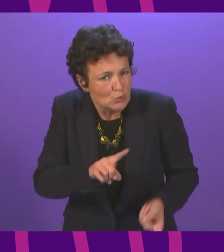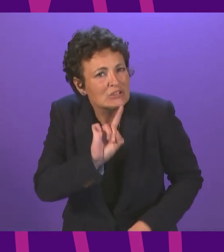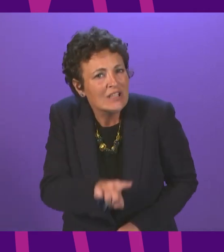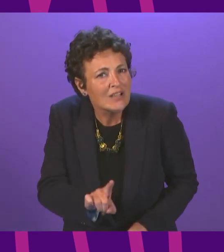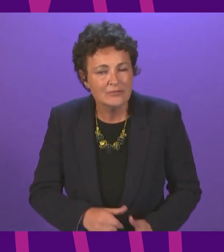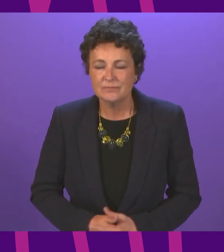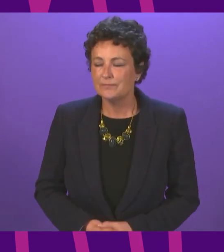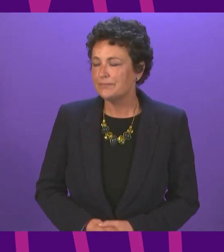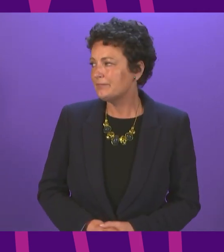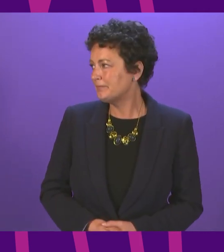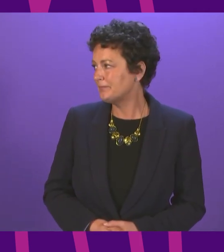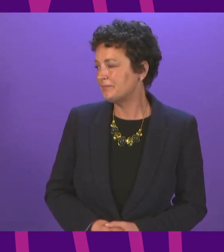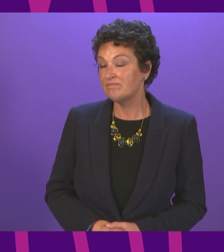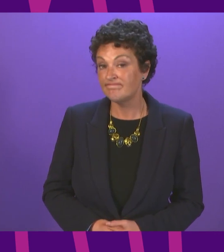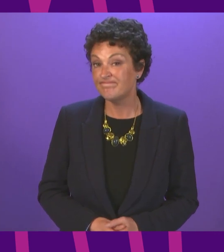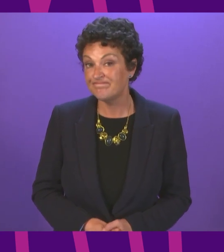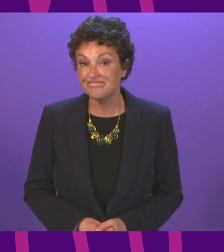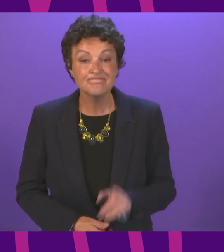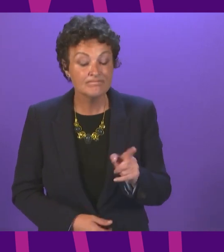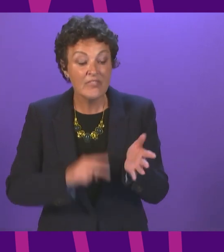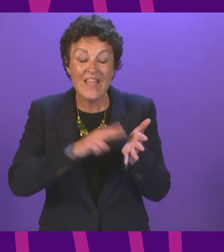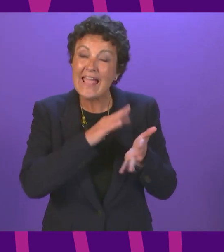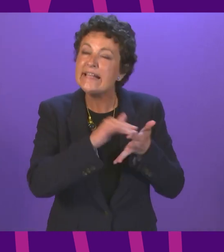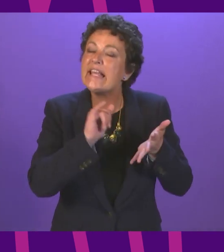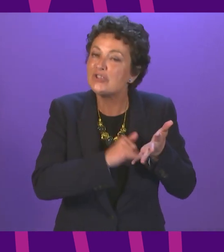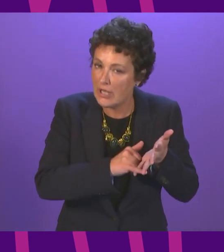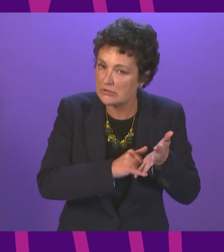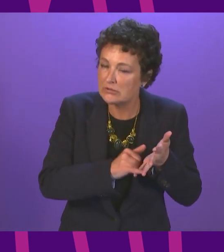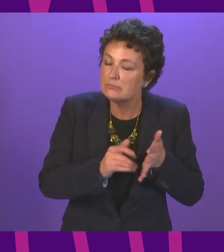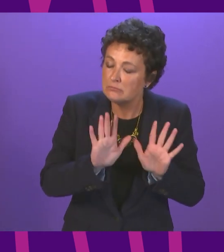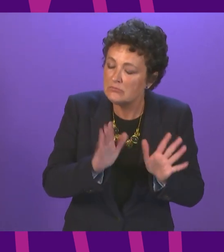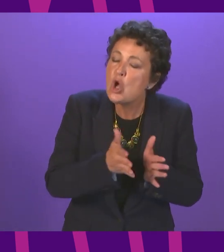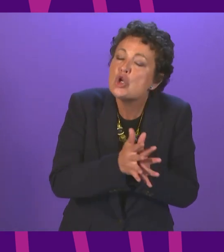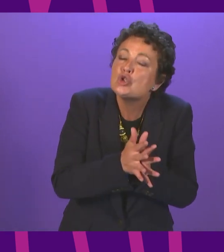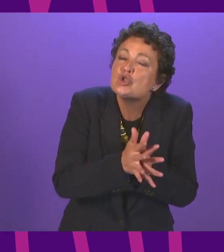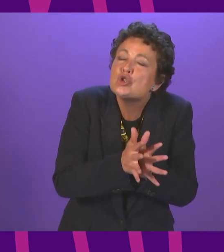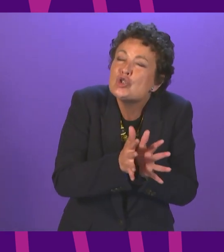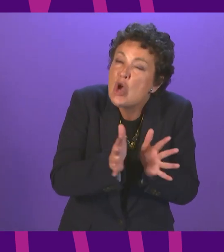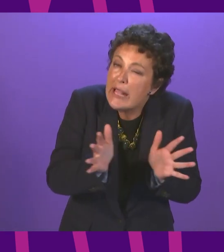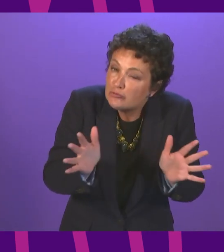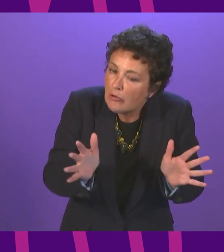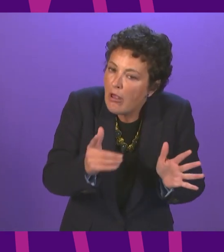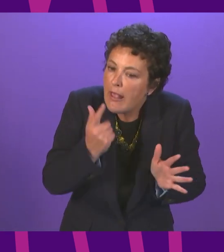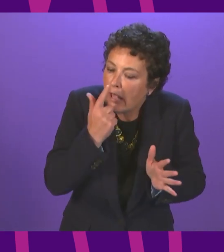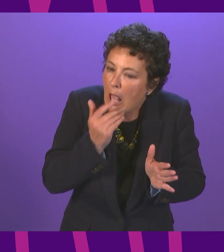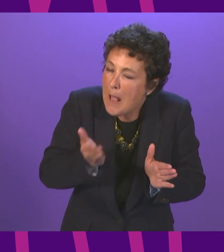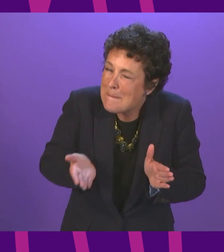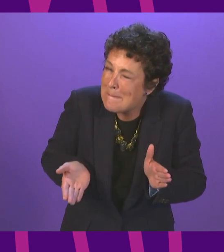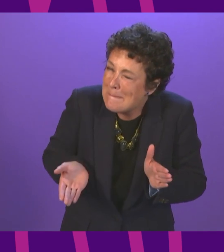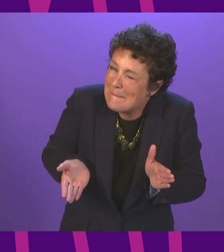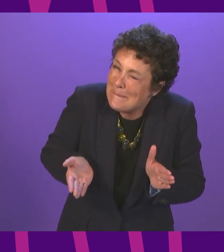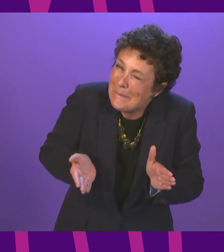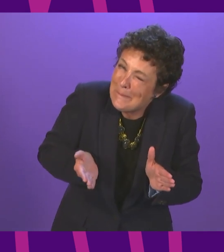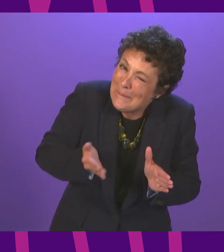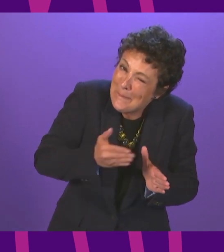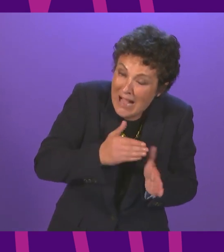The NHS generally is getting much closer now to pre-pandemic capacity. Many parts of the